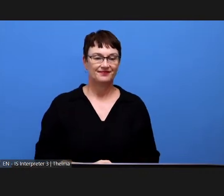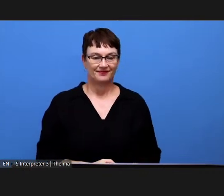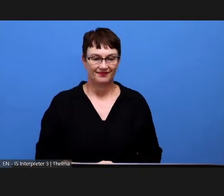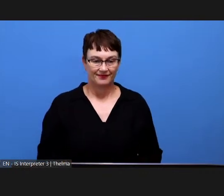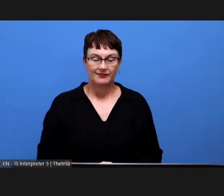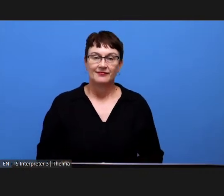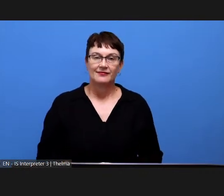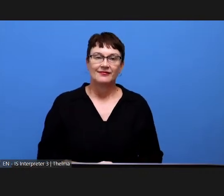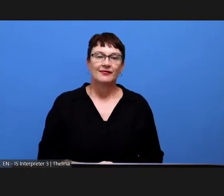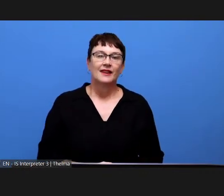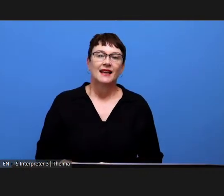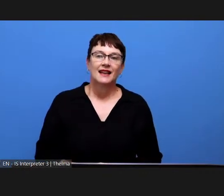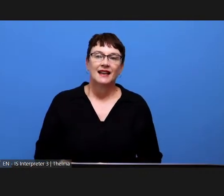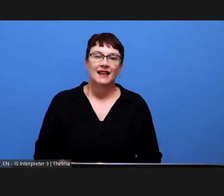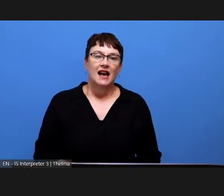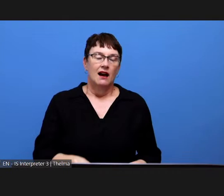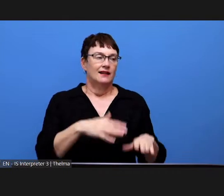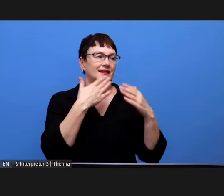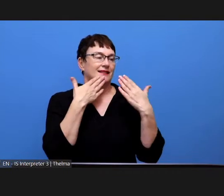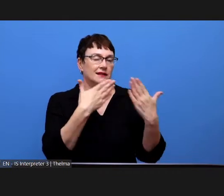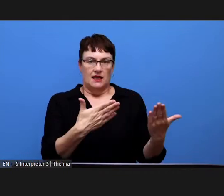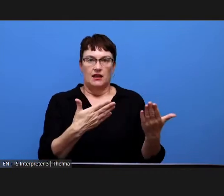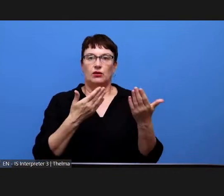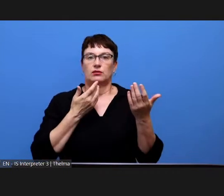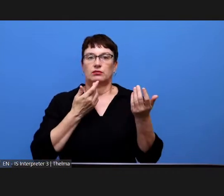Yes, I'll speak in English.